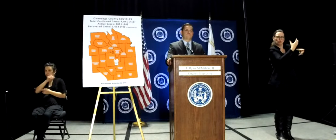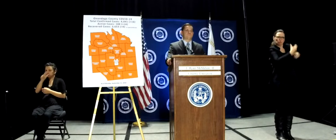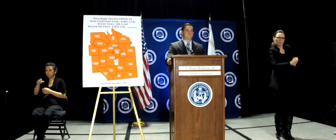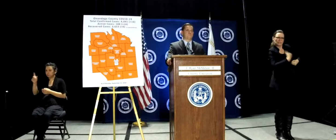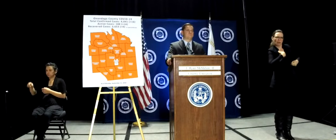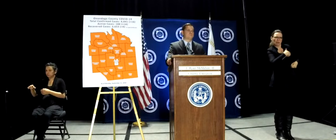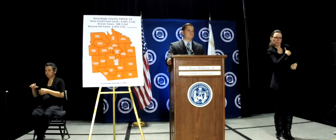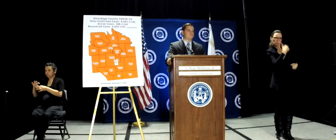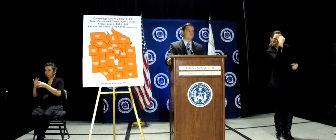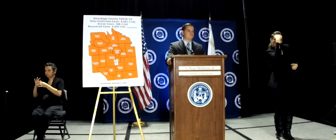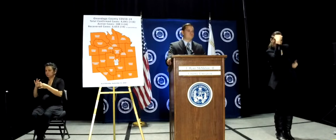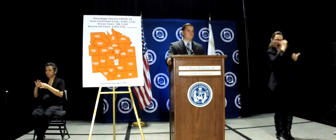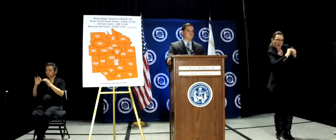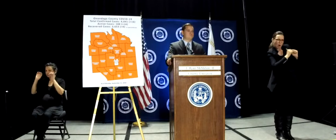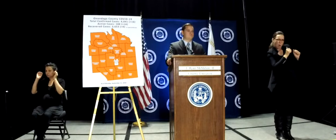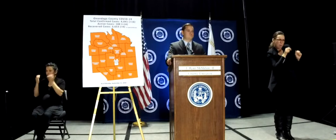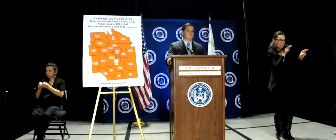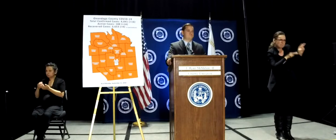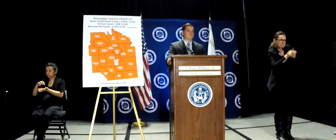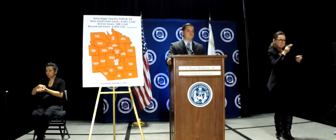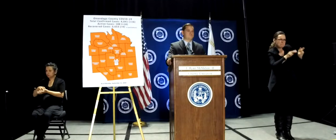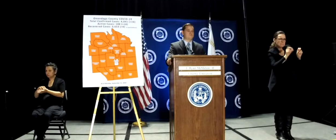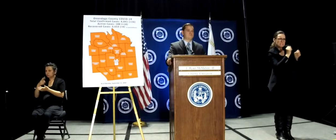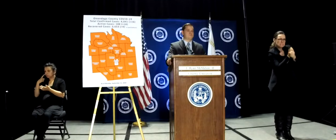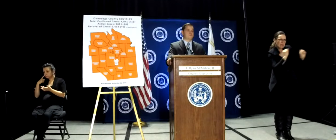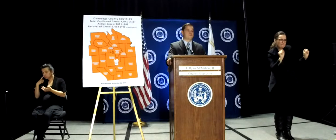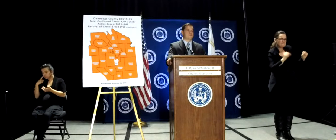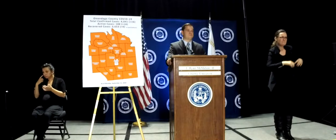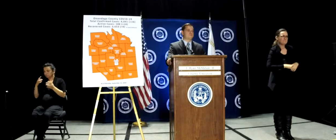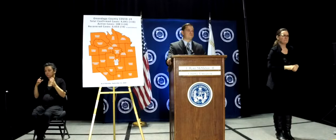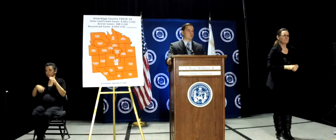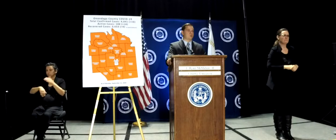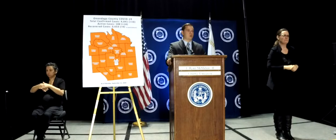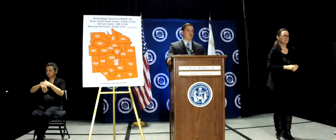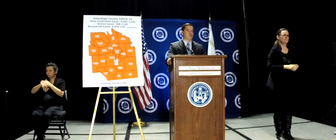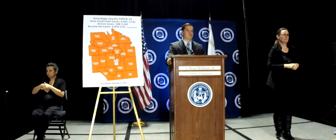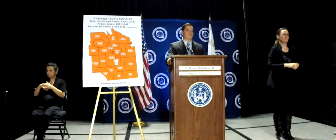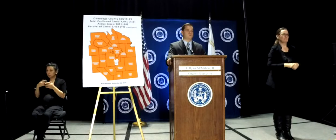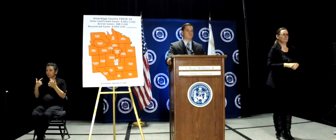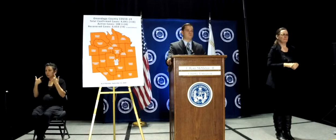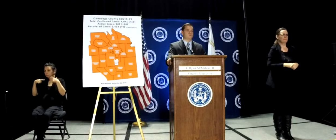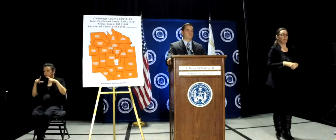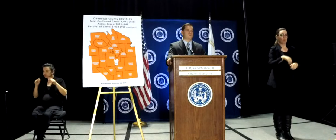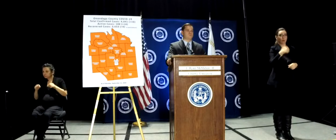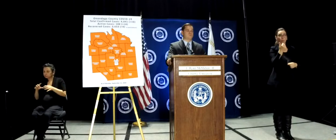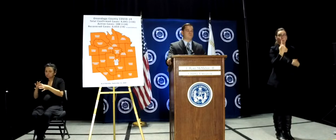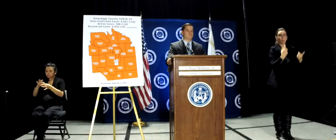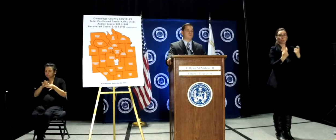Other questions?